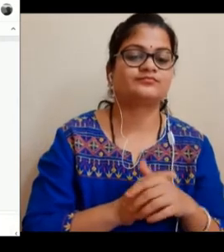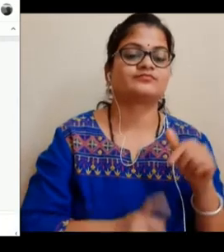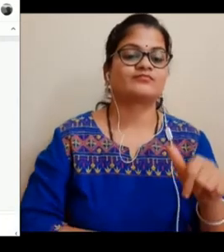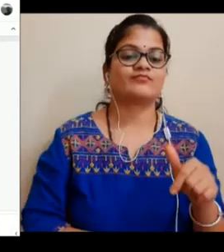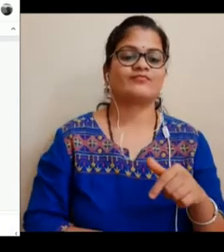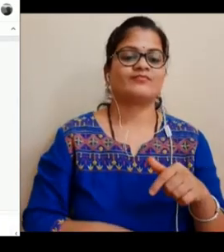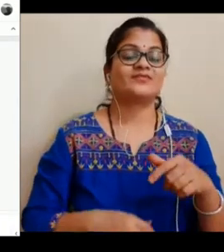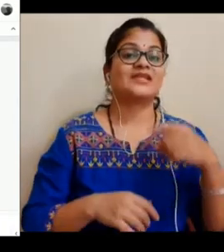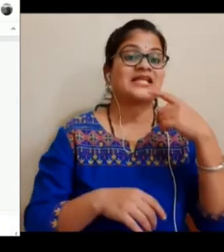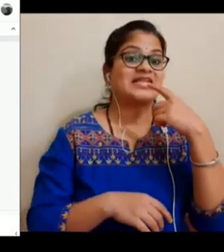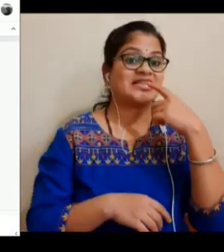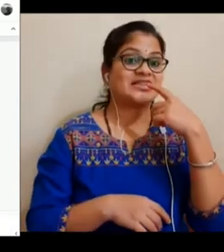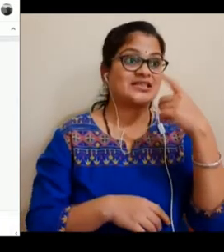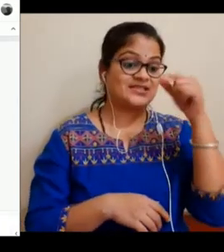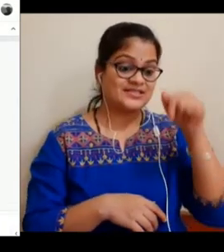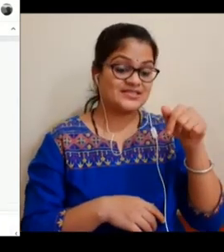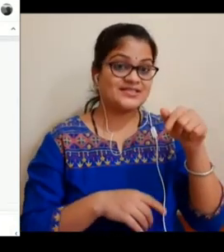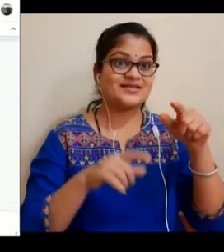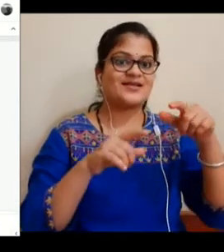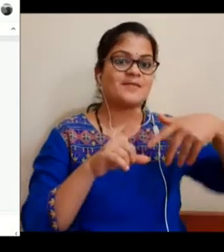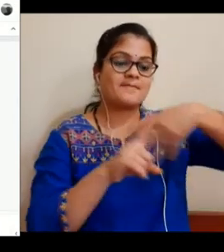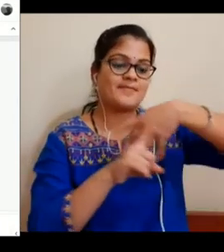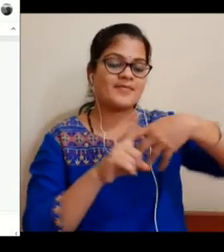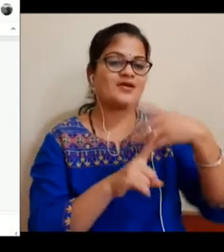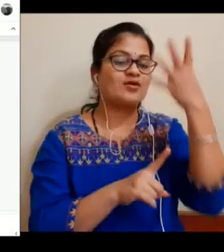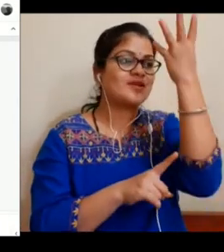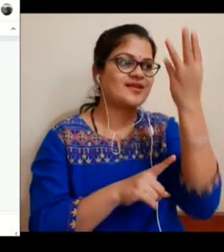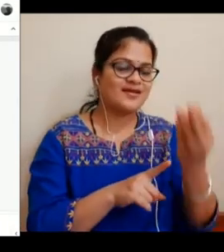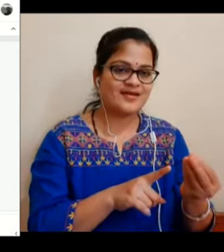So now it's a night sky, right? So let me change the background.